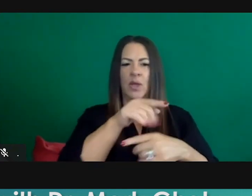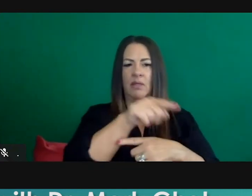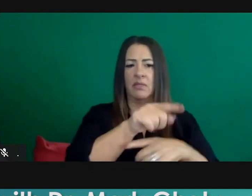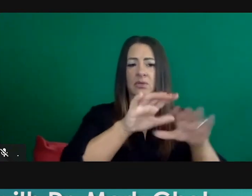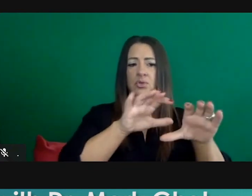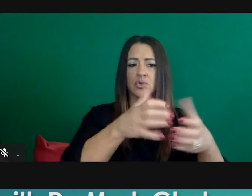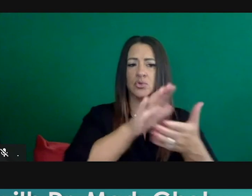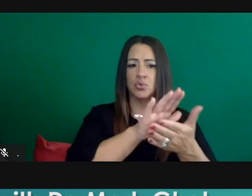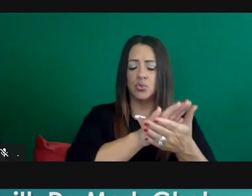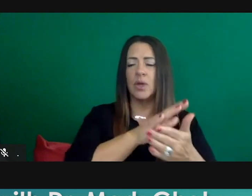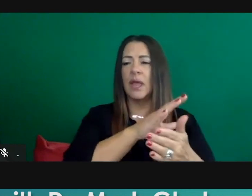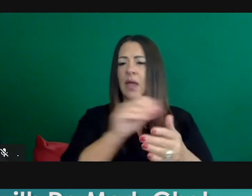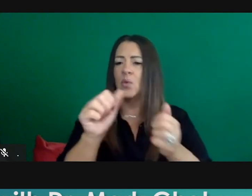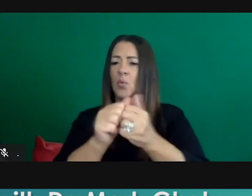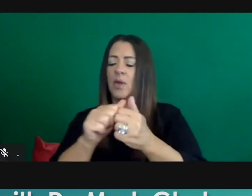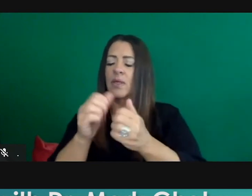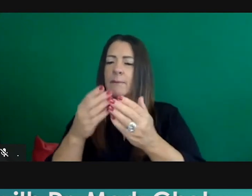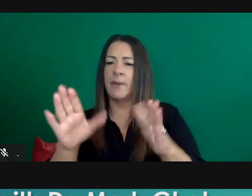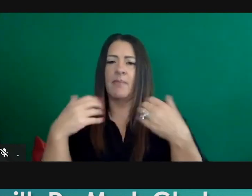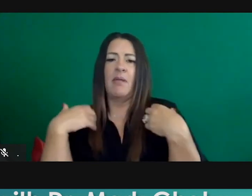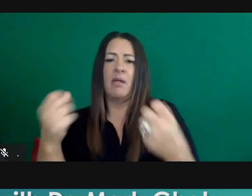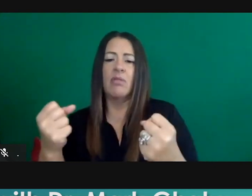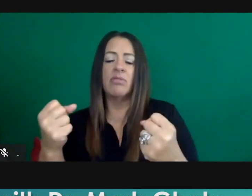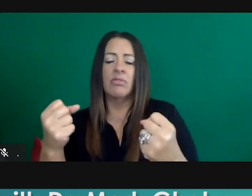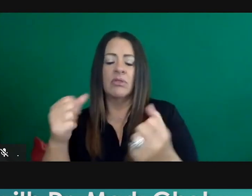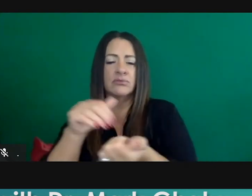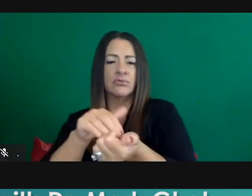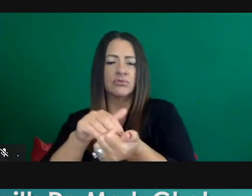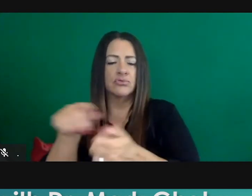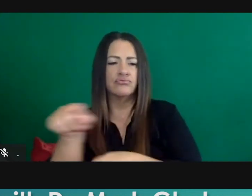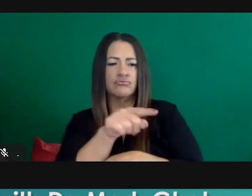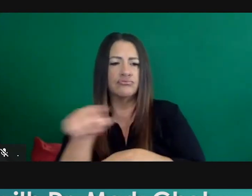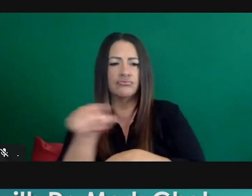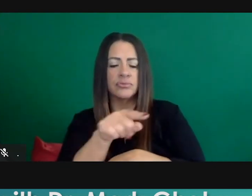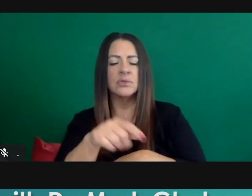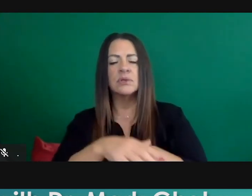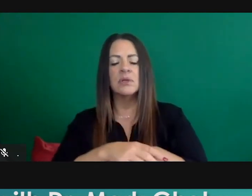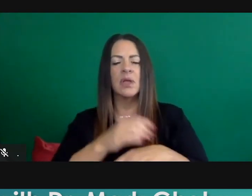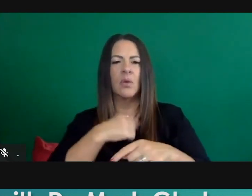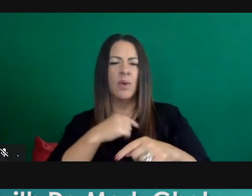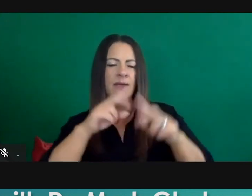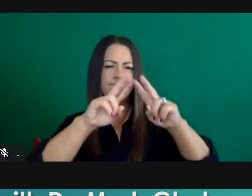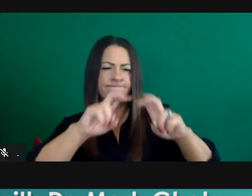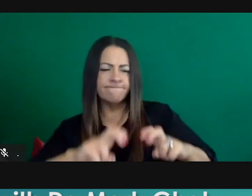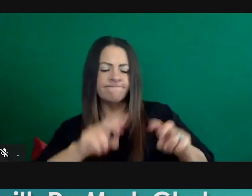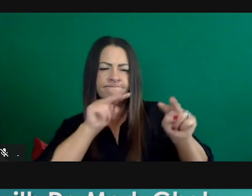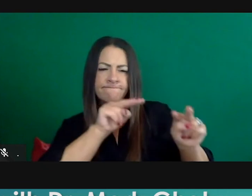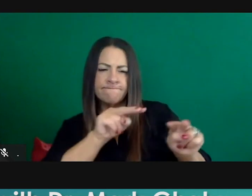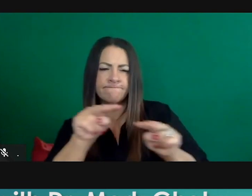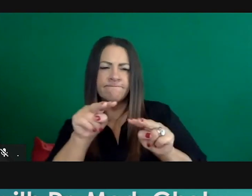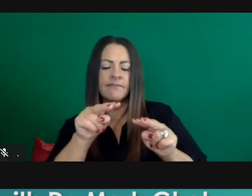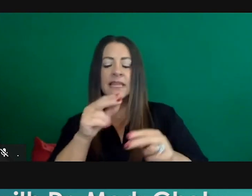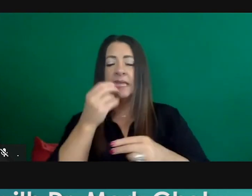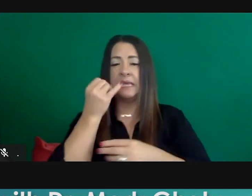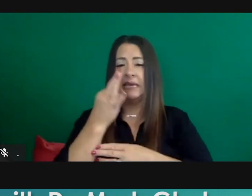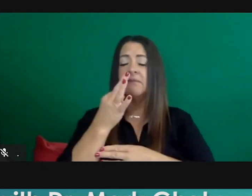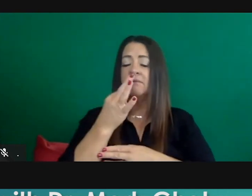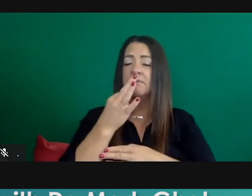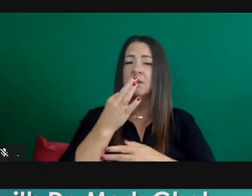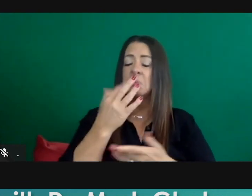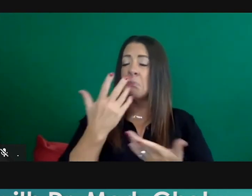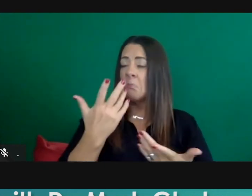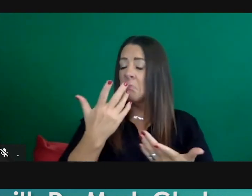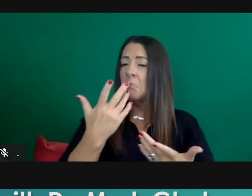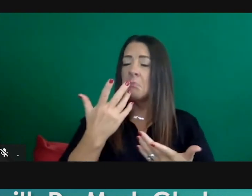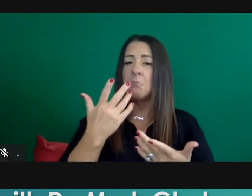districts, to ensure that we're paying attention closely to when it might be lower risk for kids to